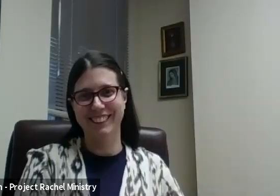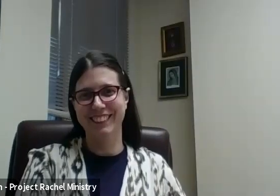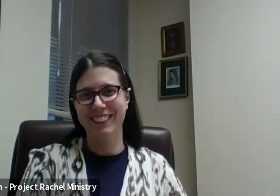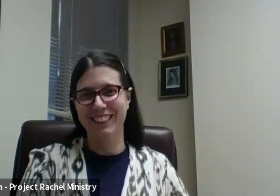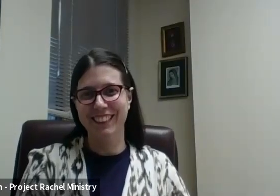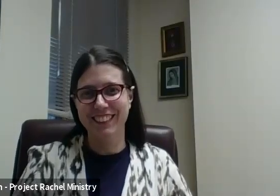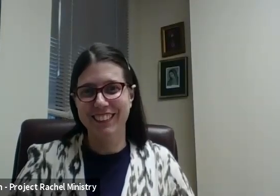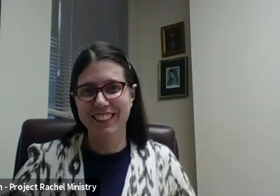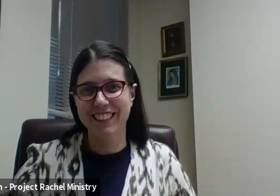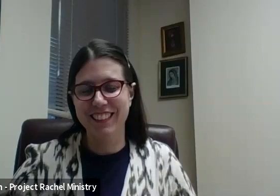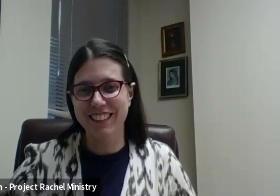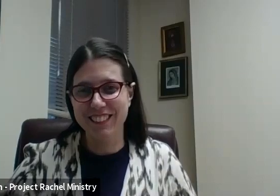All right, Julia.